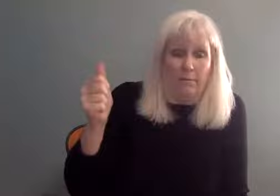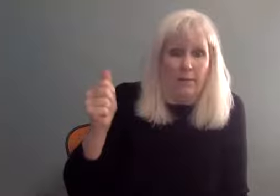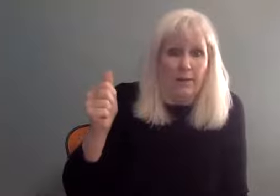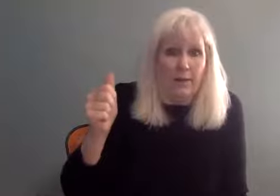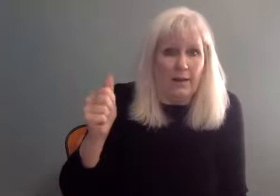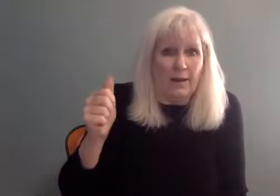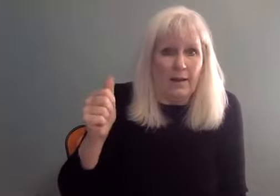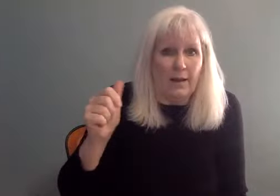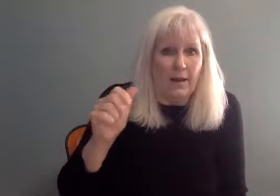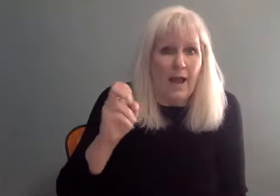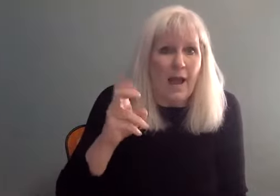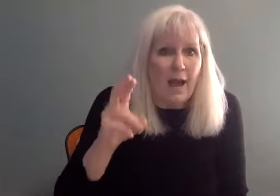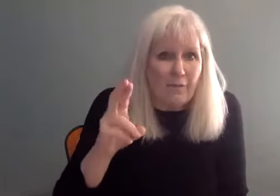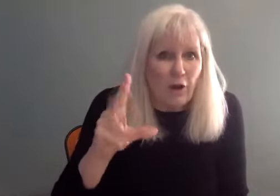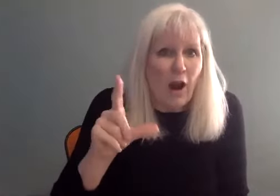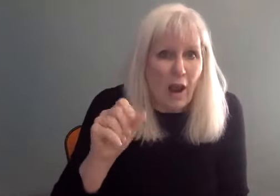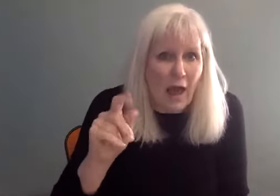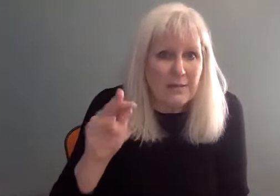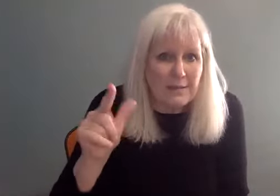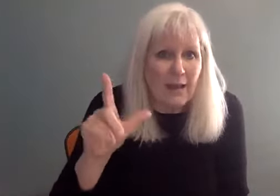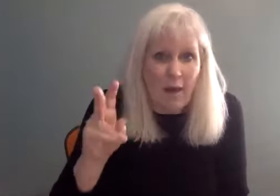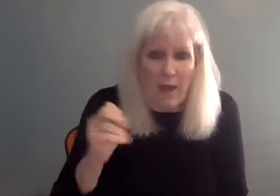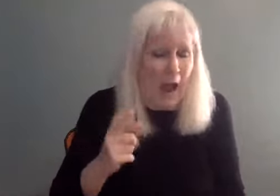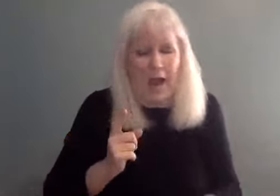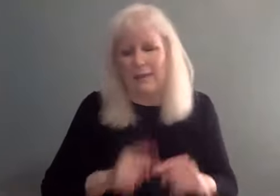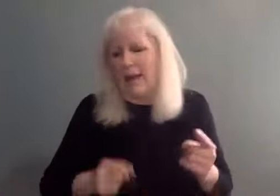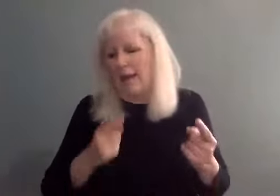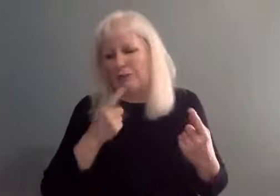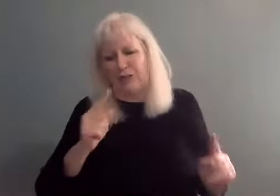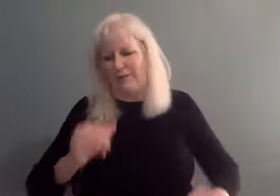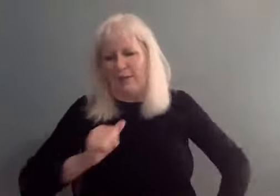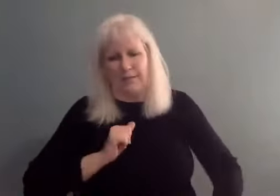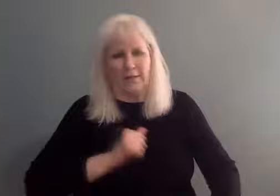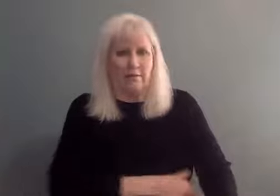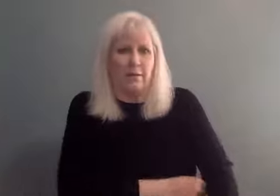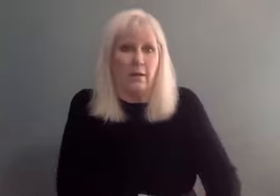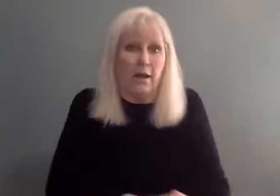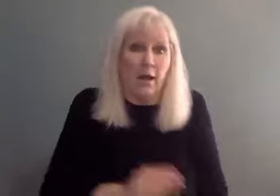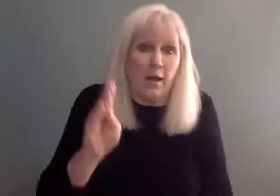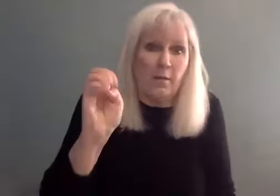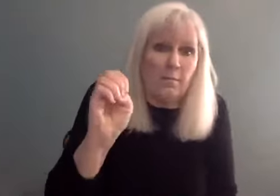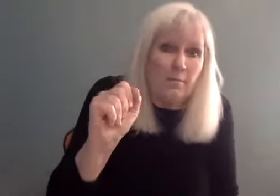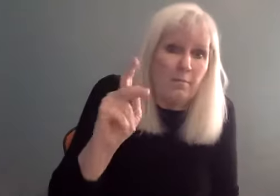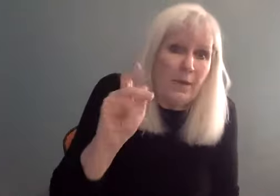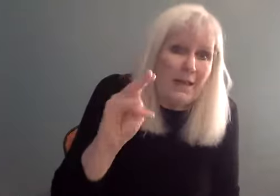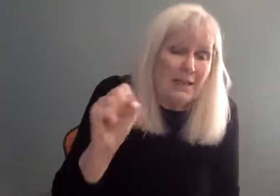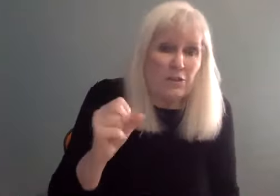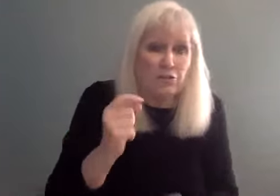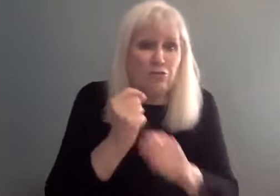it. I mean, you gave me, whatever I wanted, and my Beacons truck has grown into everlasting love. I'll never reach everlasting love.